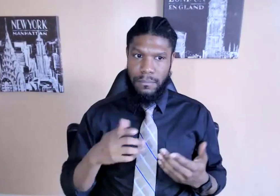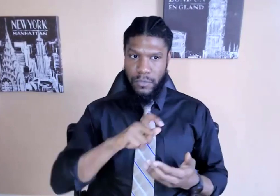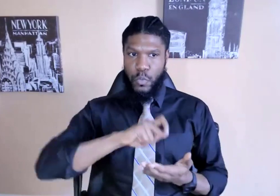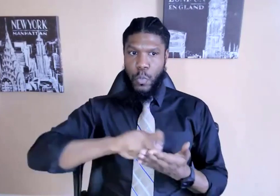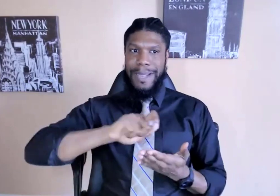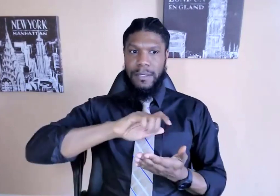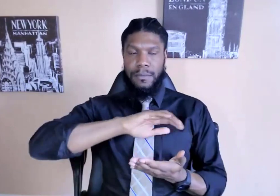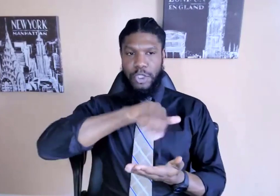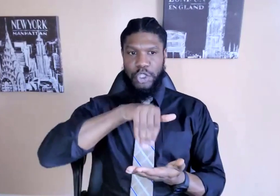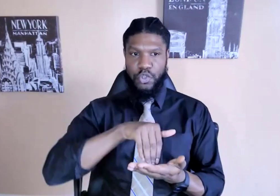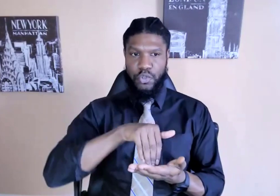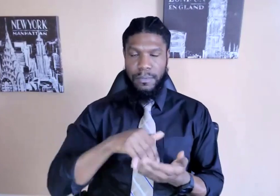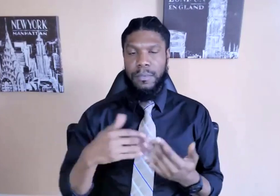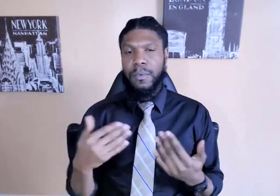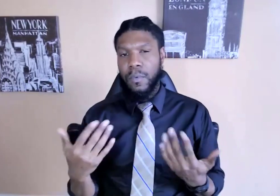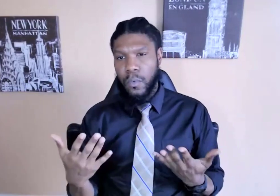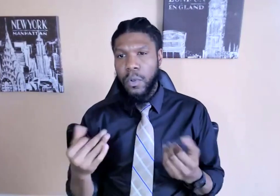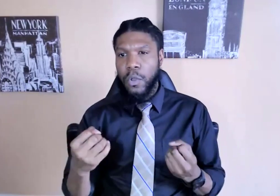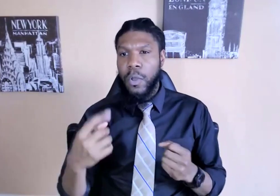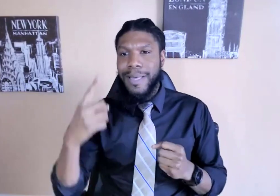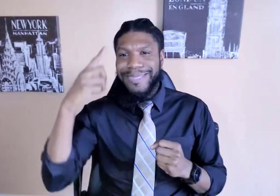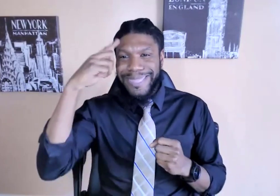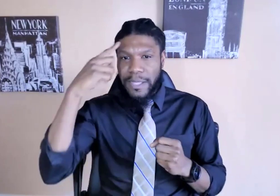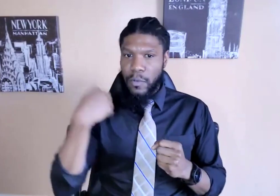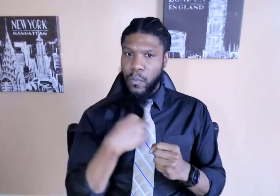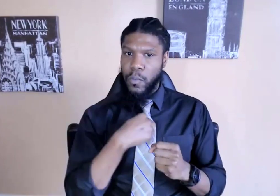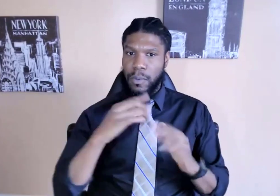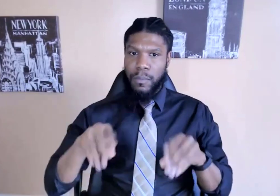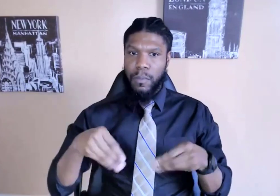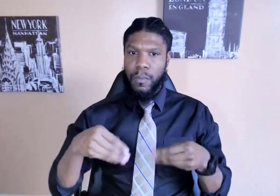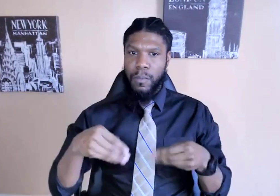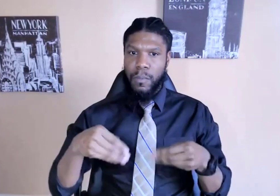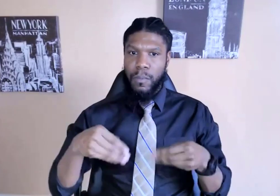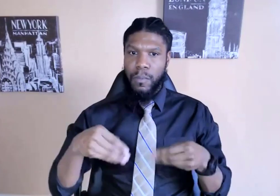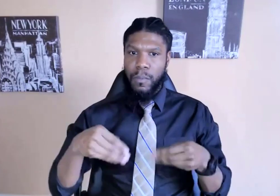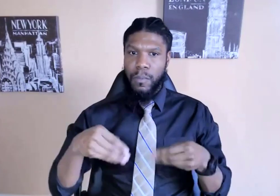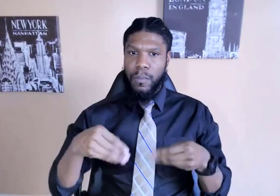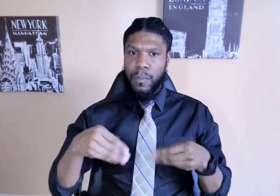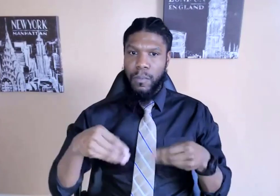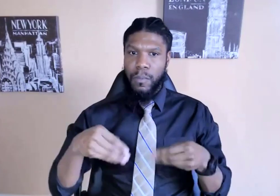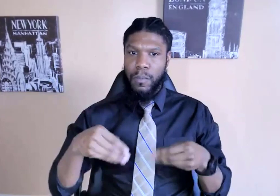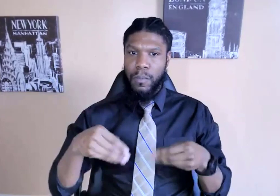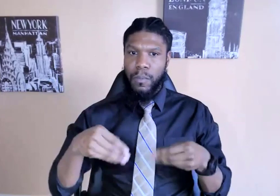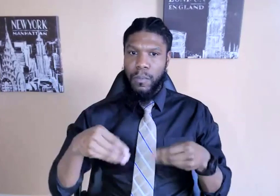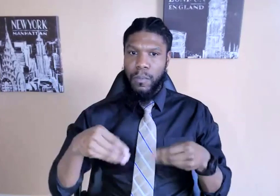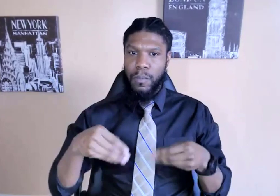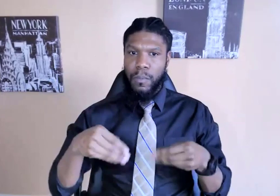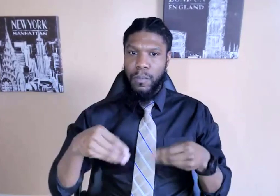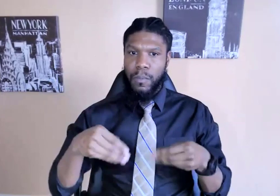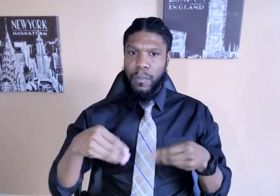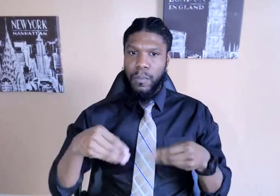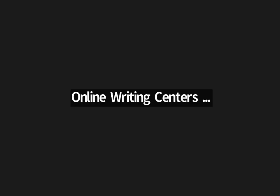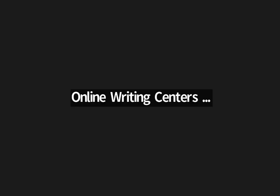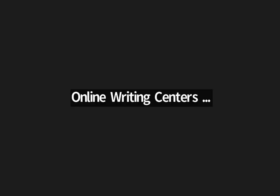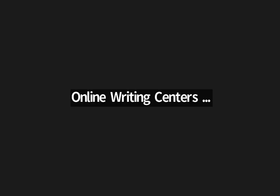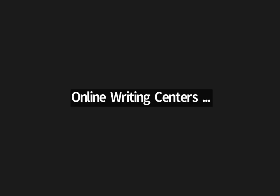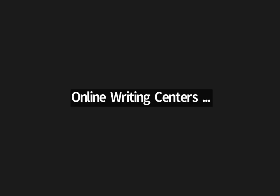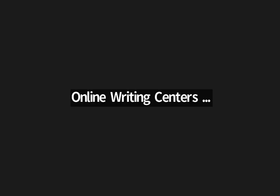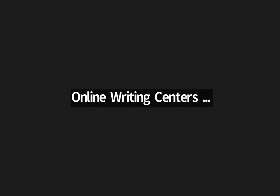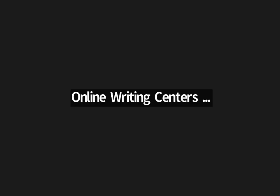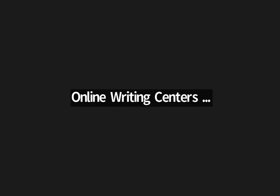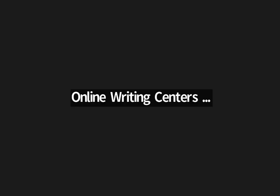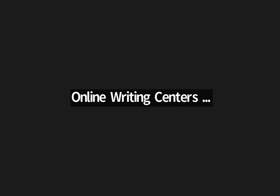I think it's that yes, we're offering writing help, but a lot of times writing center tutors and writing centers in